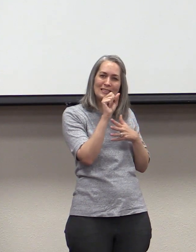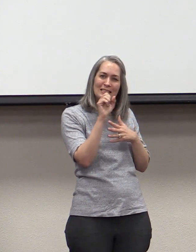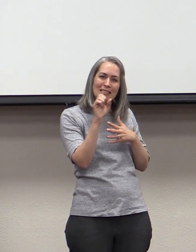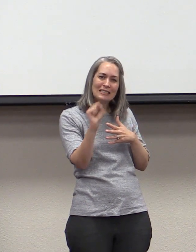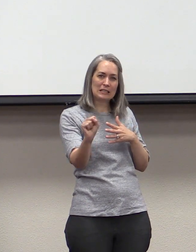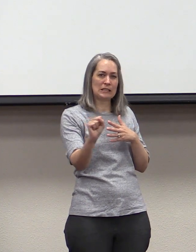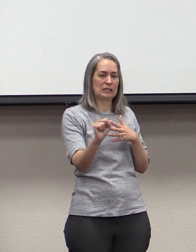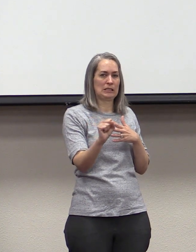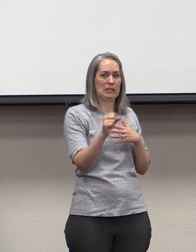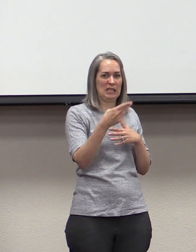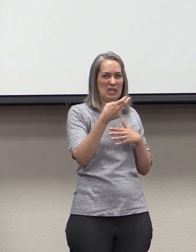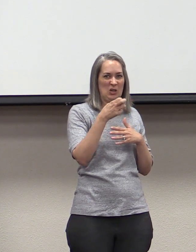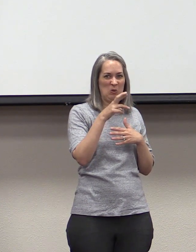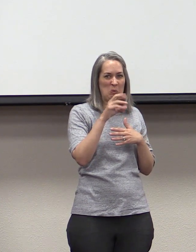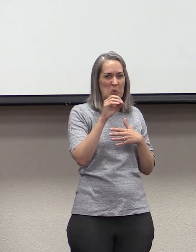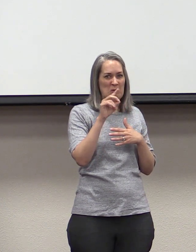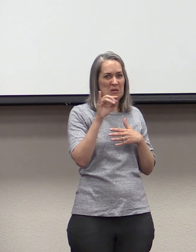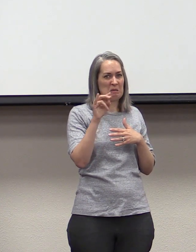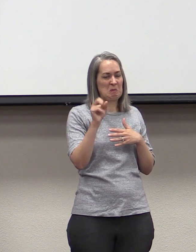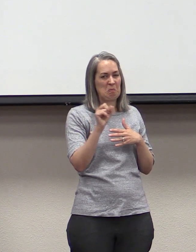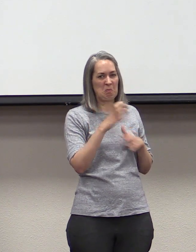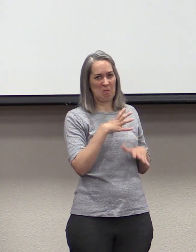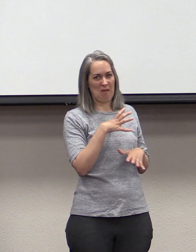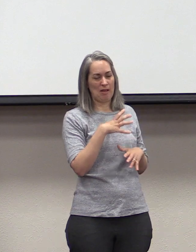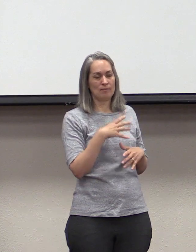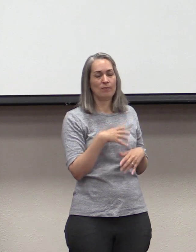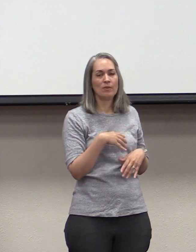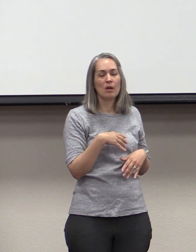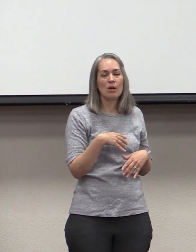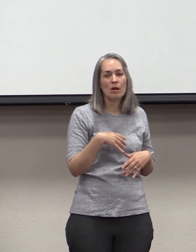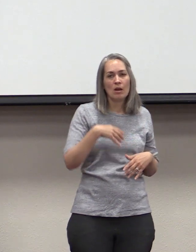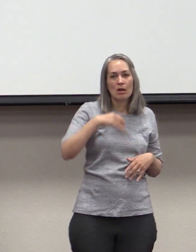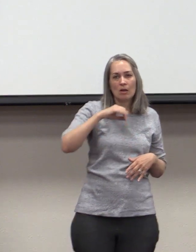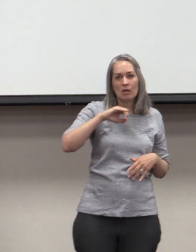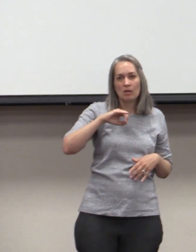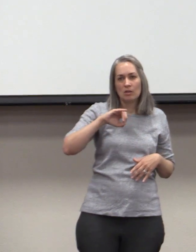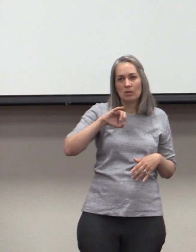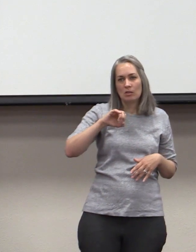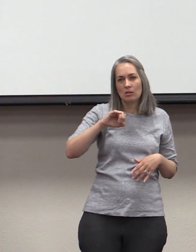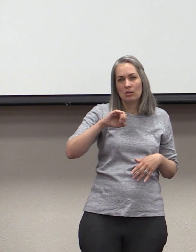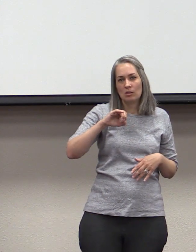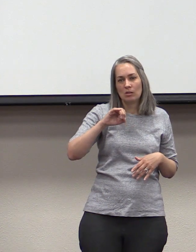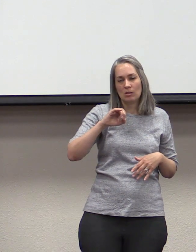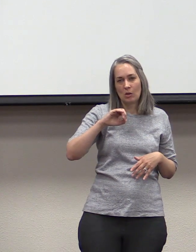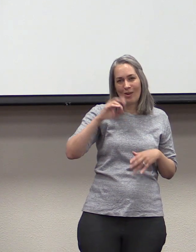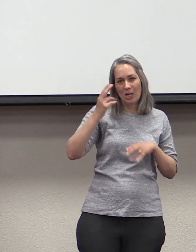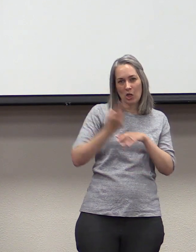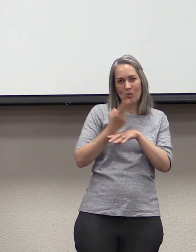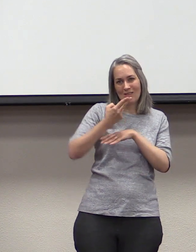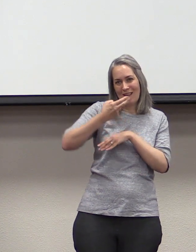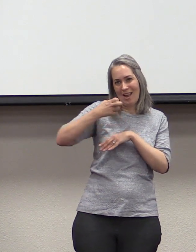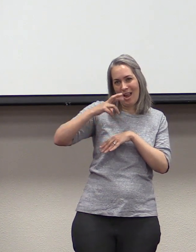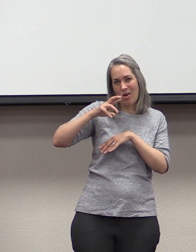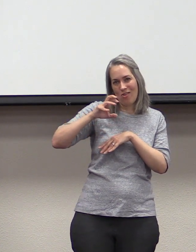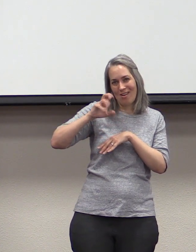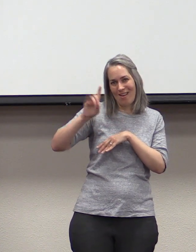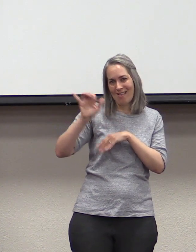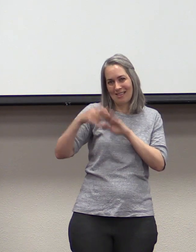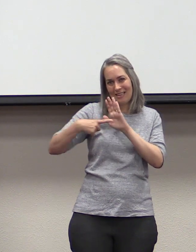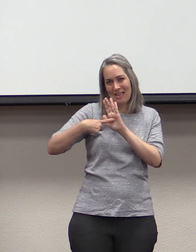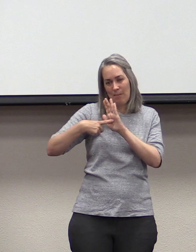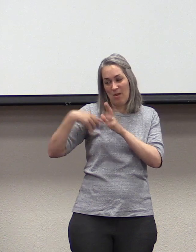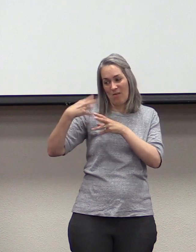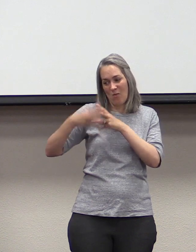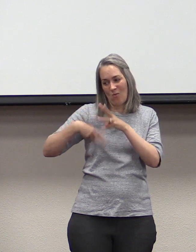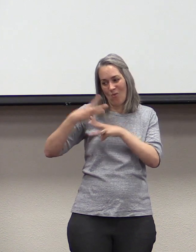so Mark uses Herod as an example of worldly unbelief.